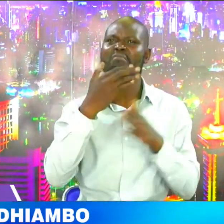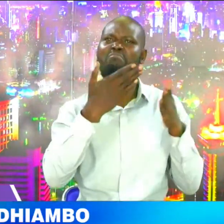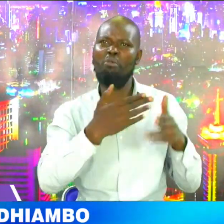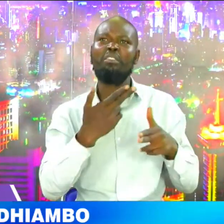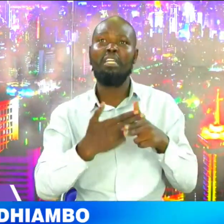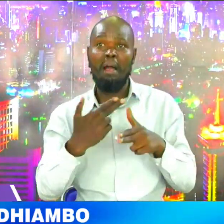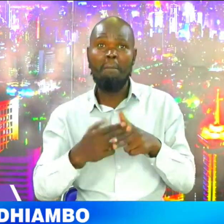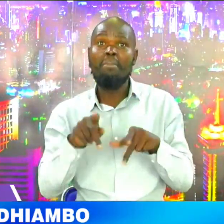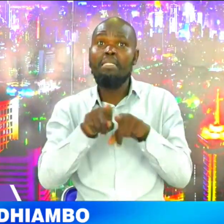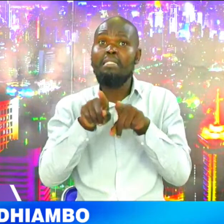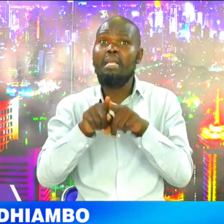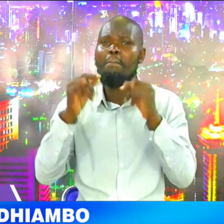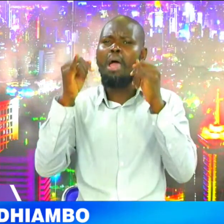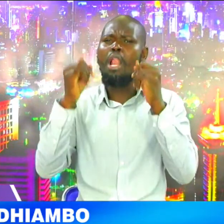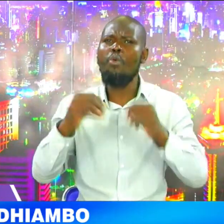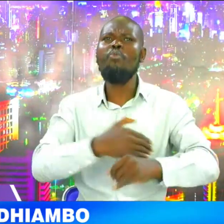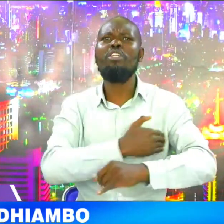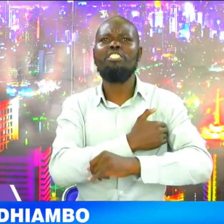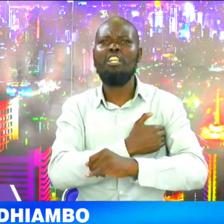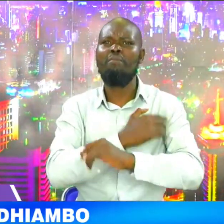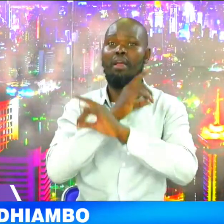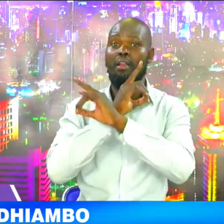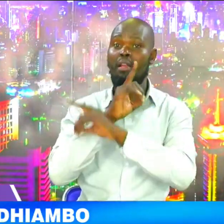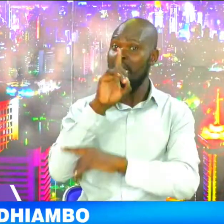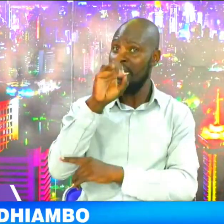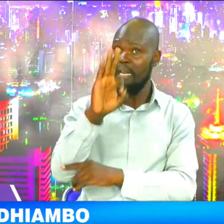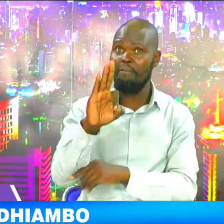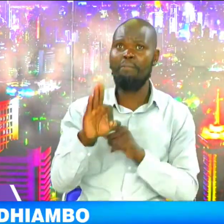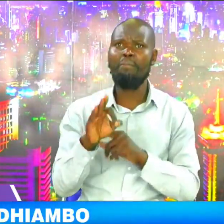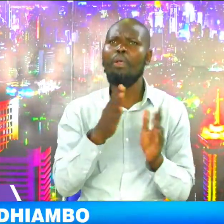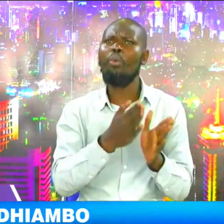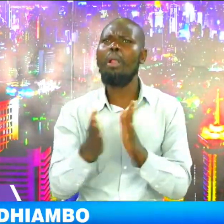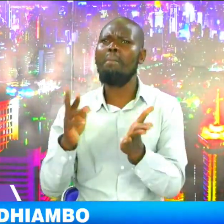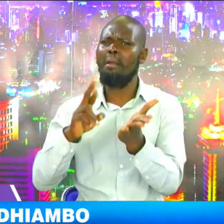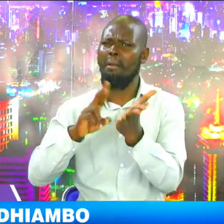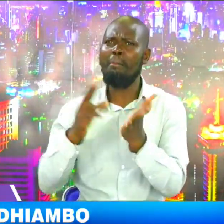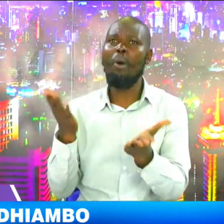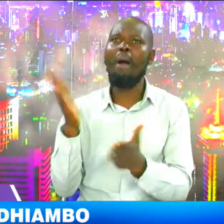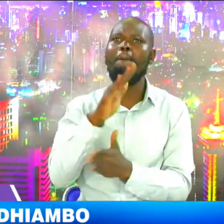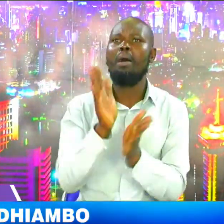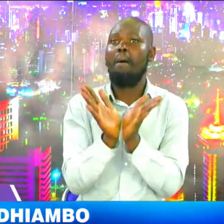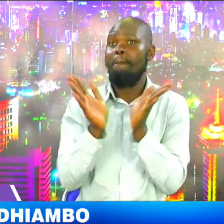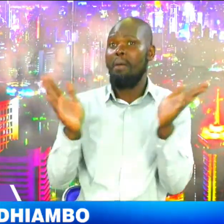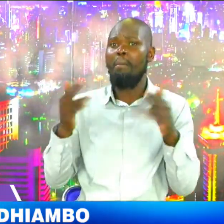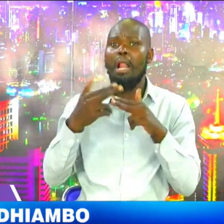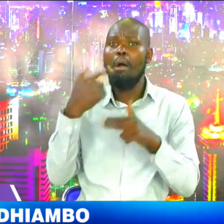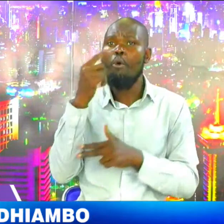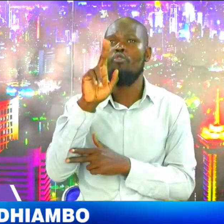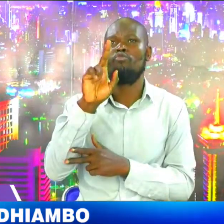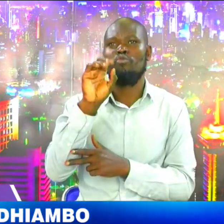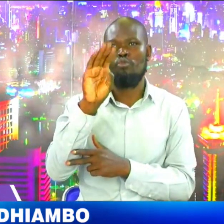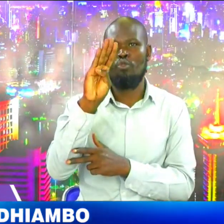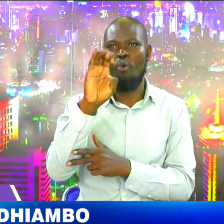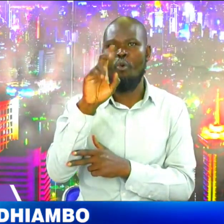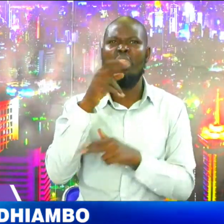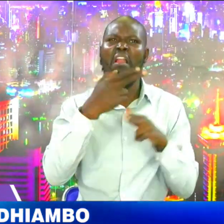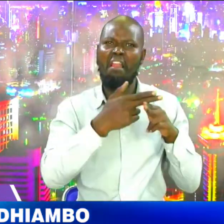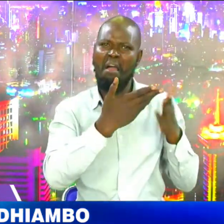General Francis Omondi Ogola as the new Chief of Defense Forces, replacing General Robert